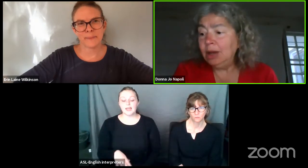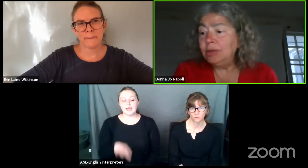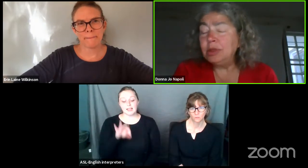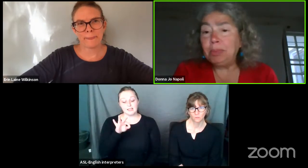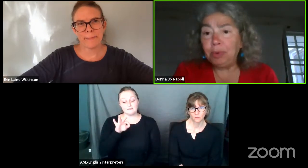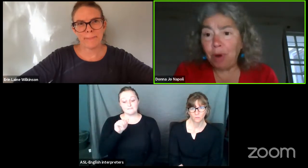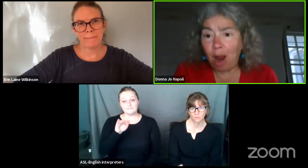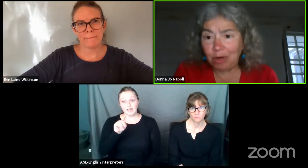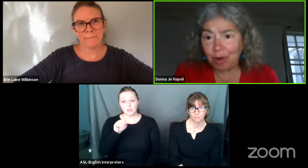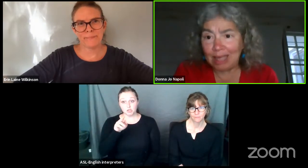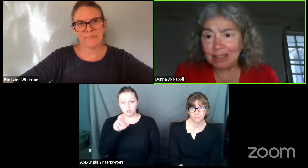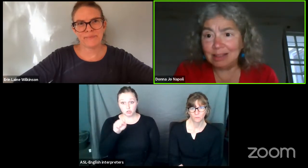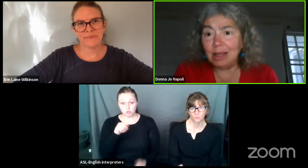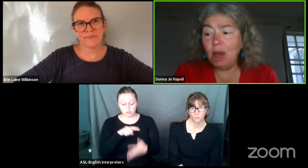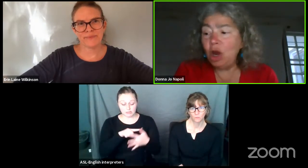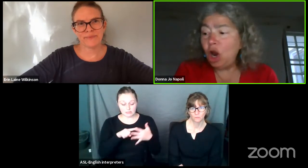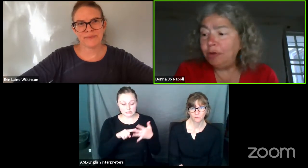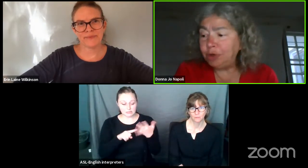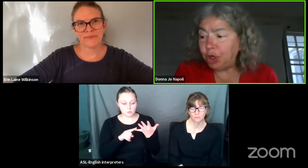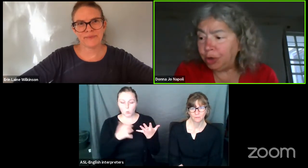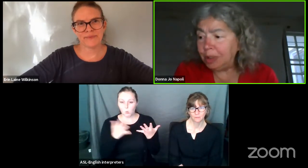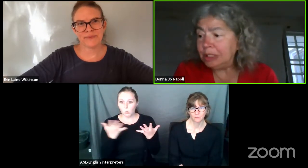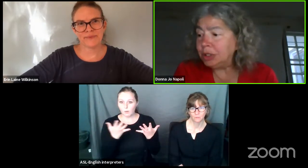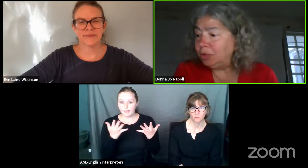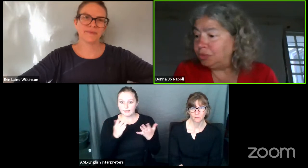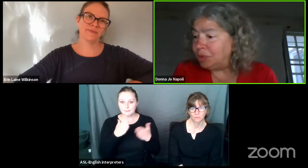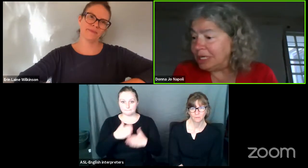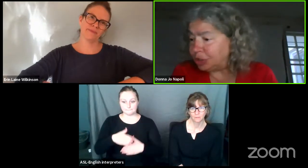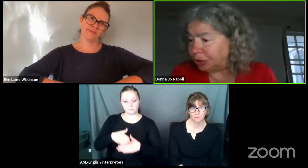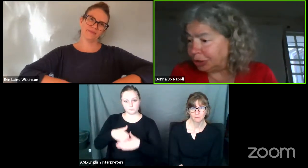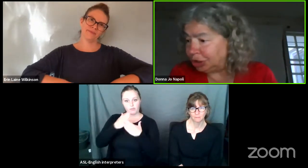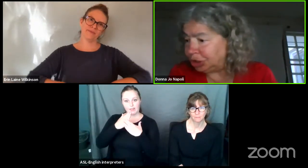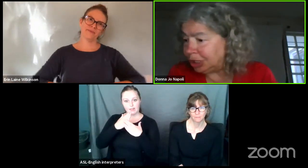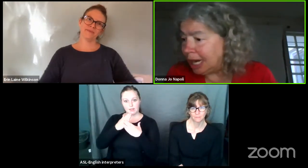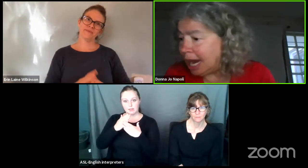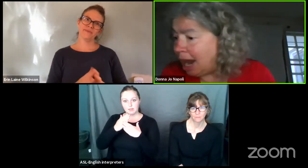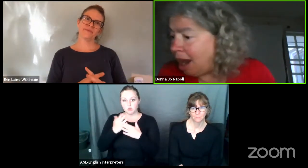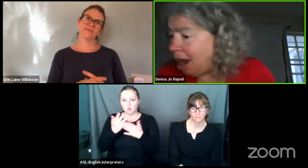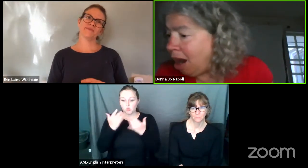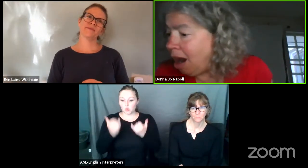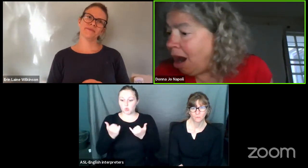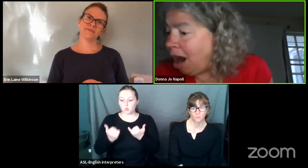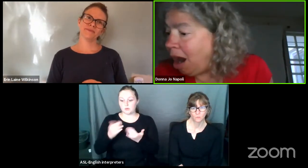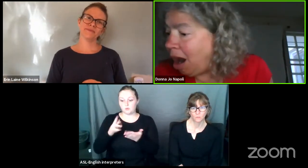hindering the progress of current research?